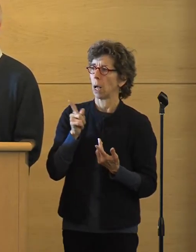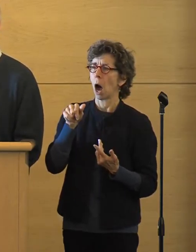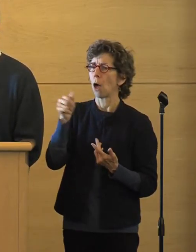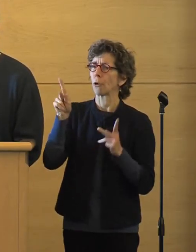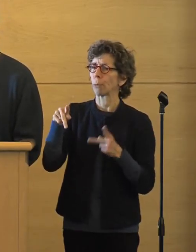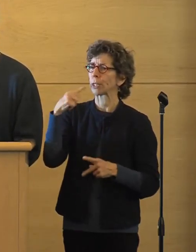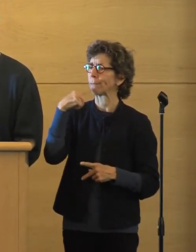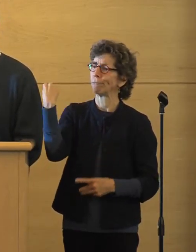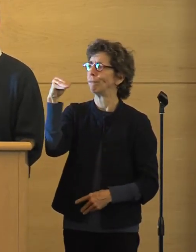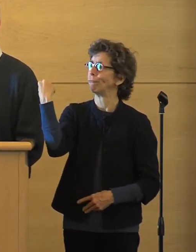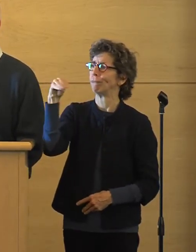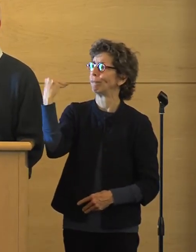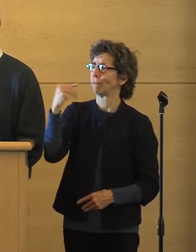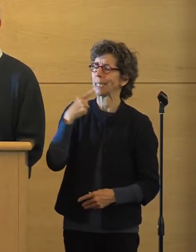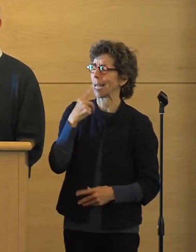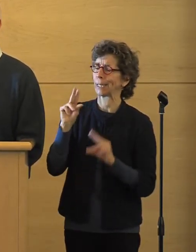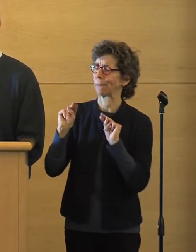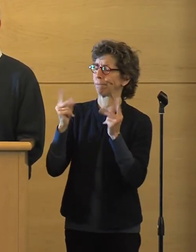I don't know that I've done it that way.